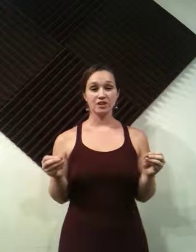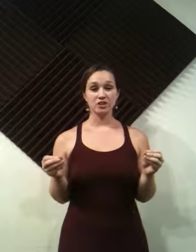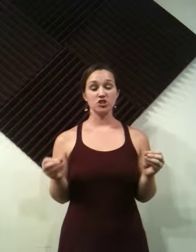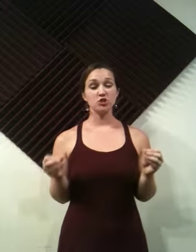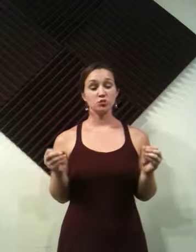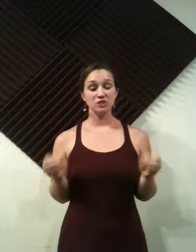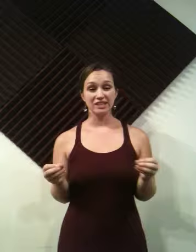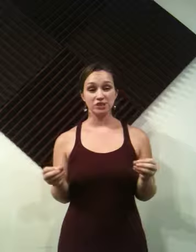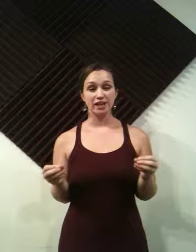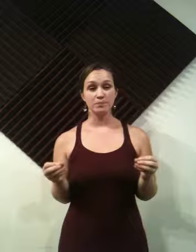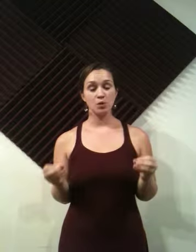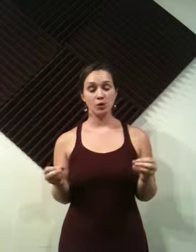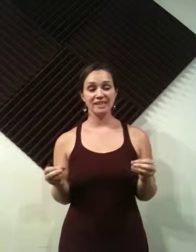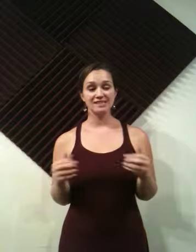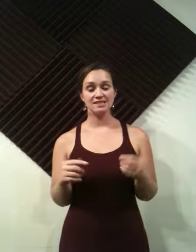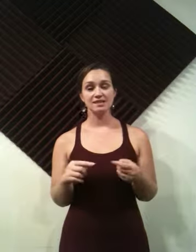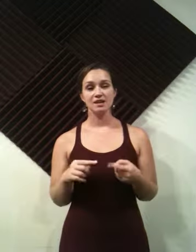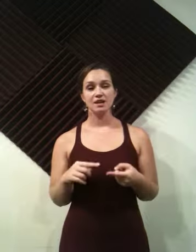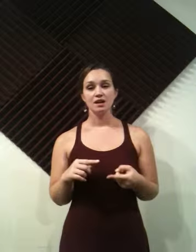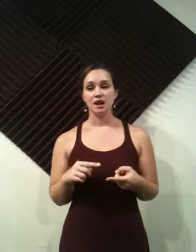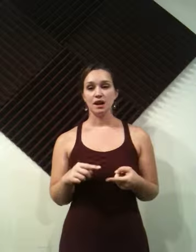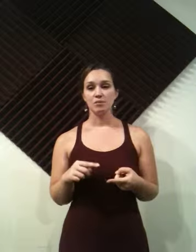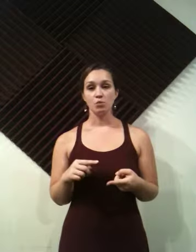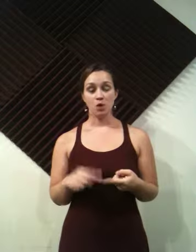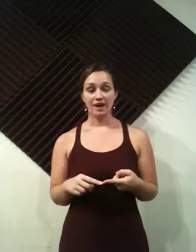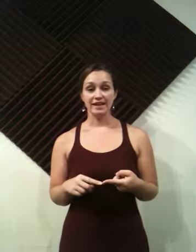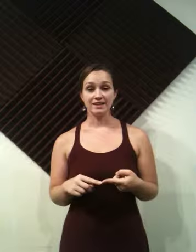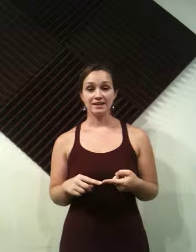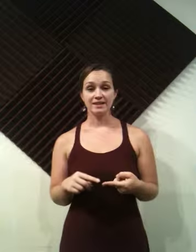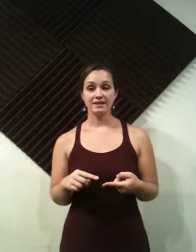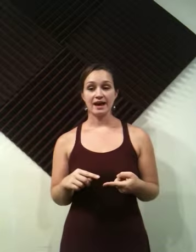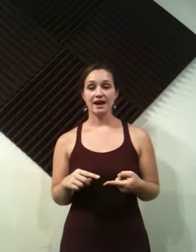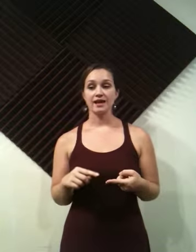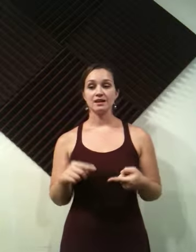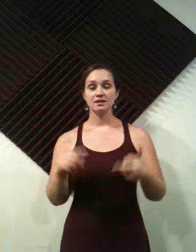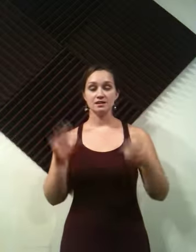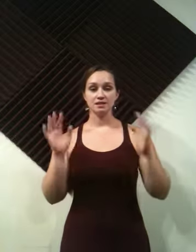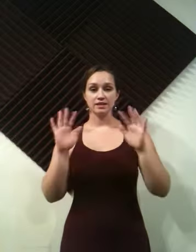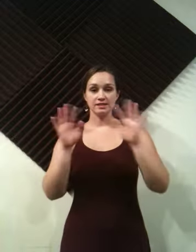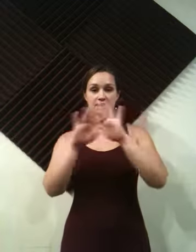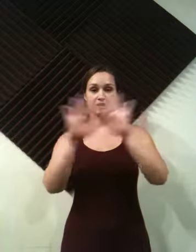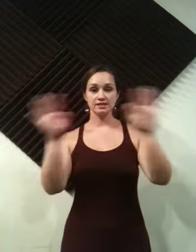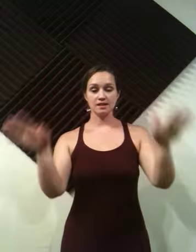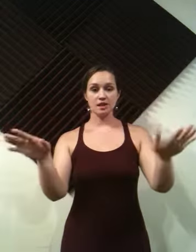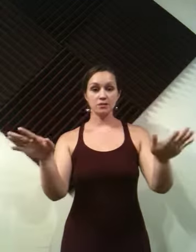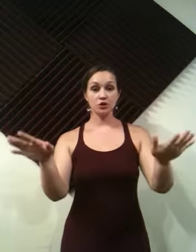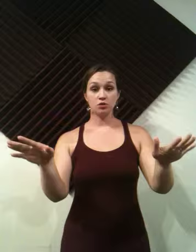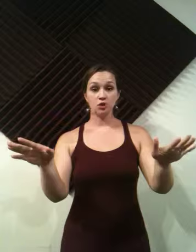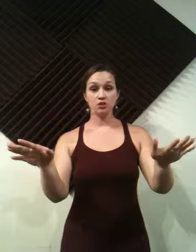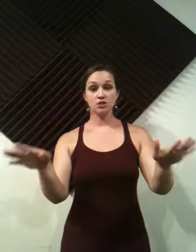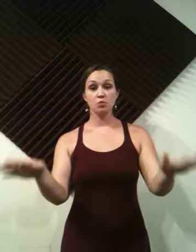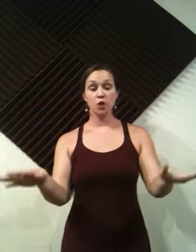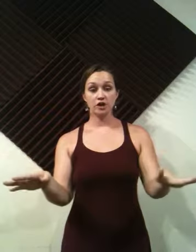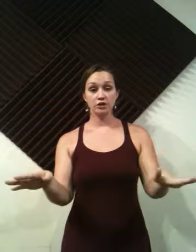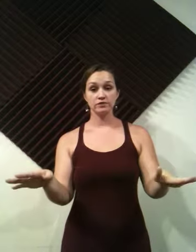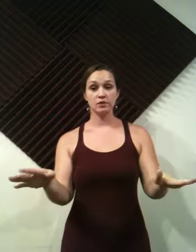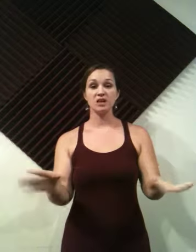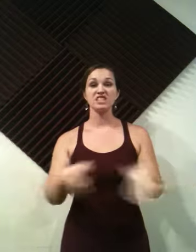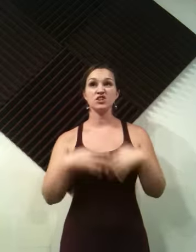are two really great points. One, that it says, your works are wonderful. It's a